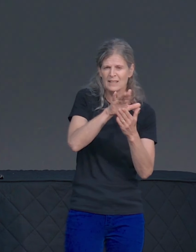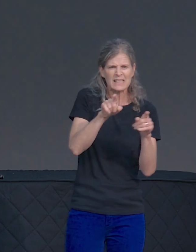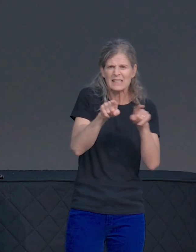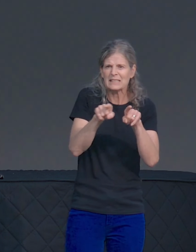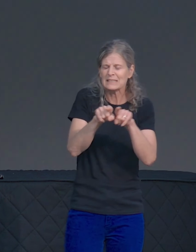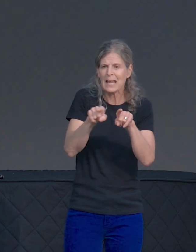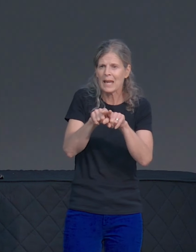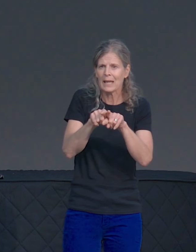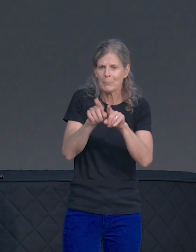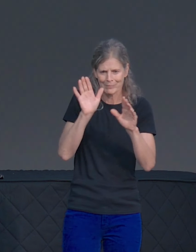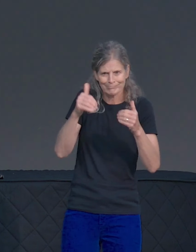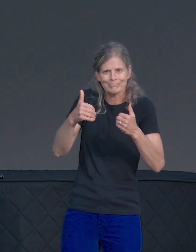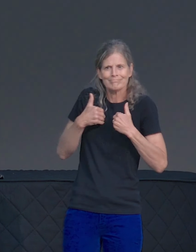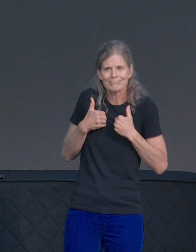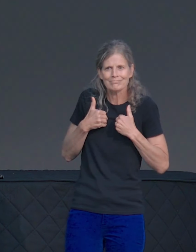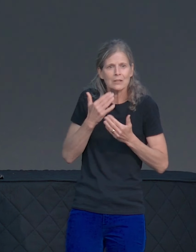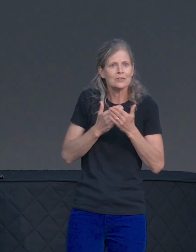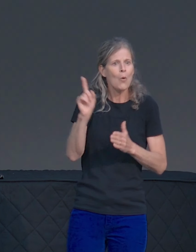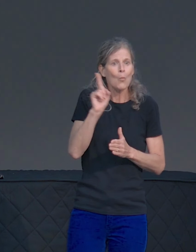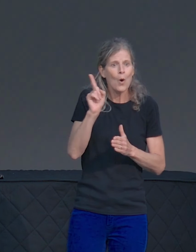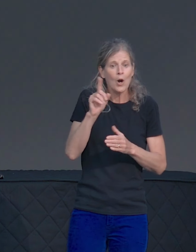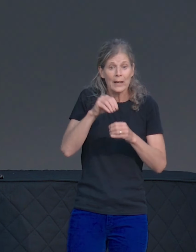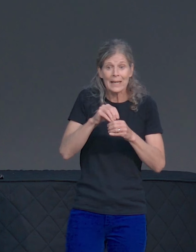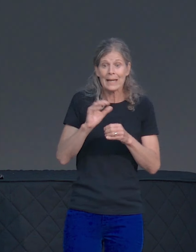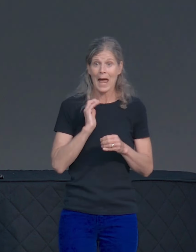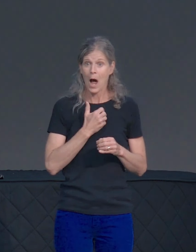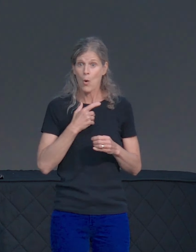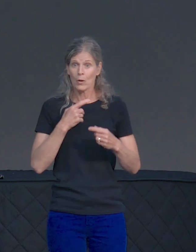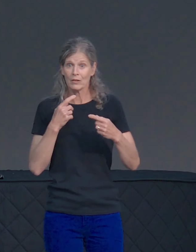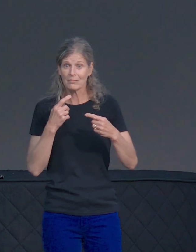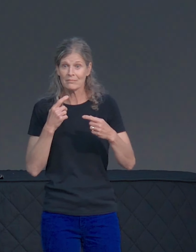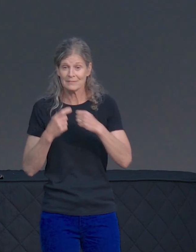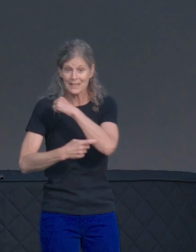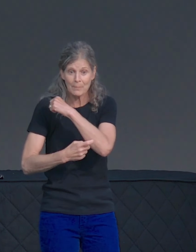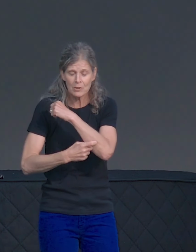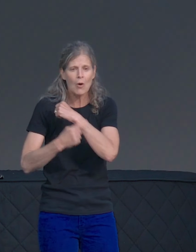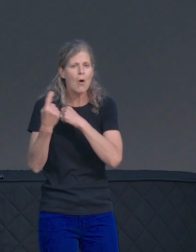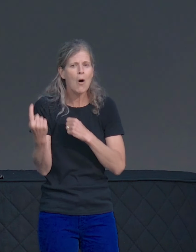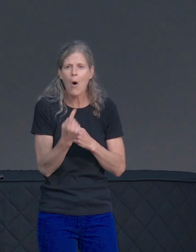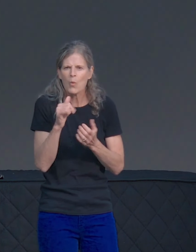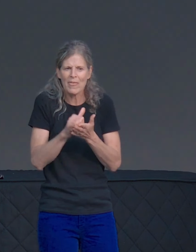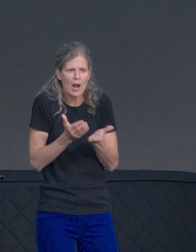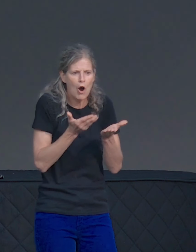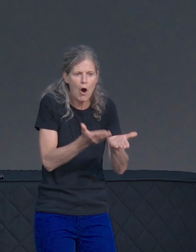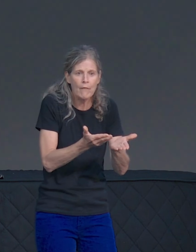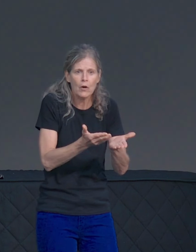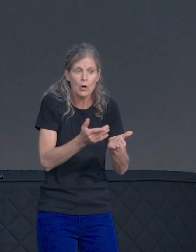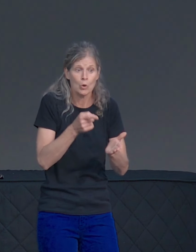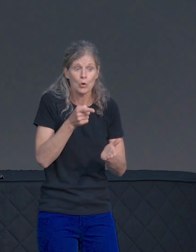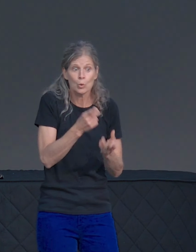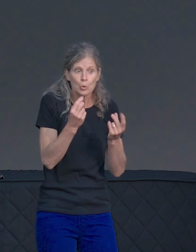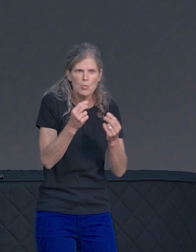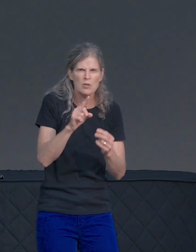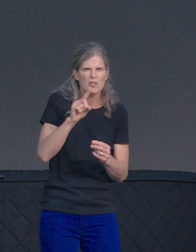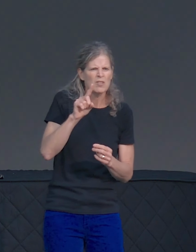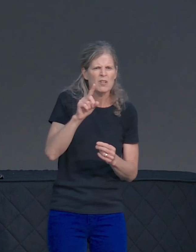same. Somewhere inside every temptation that you face is the same offer. Question God's